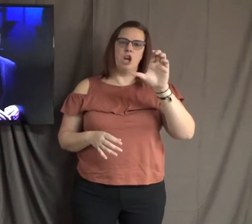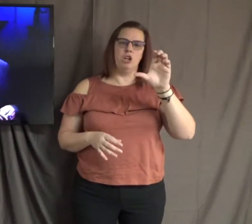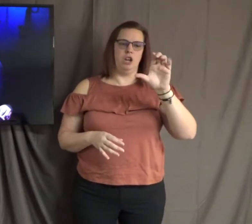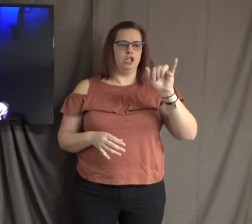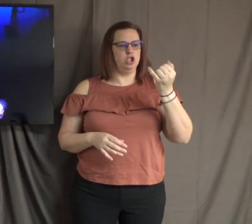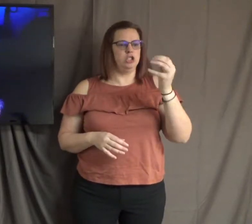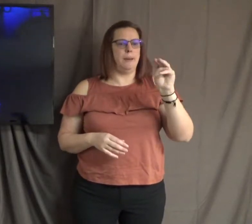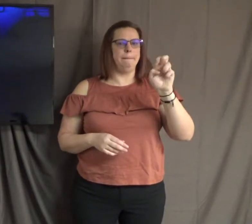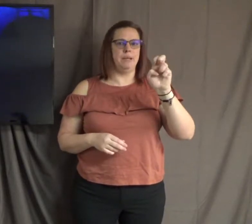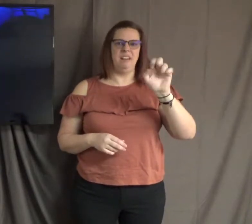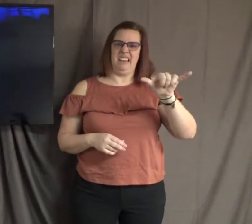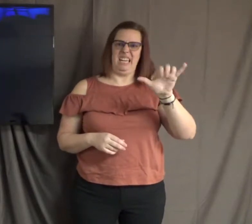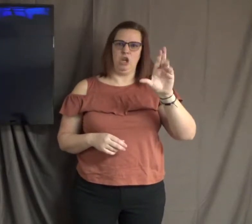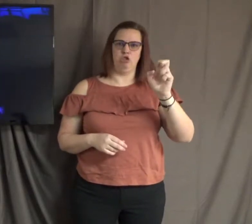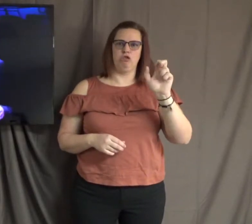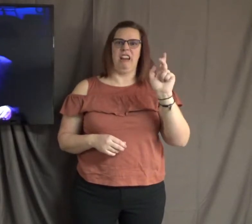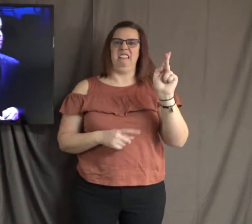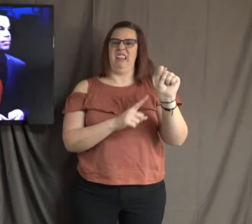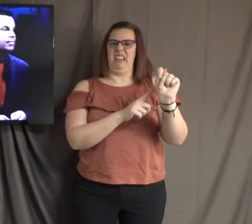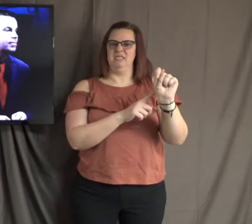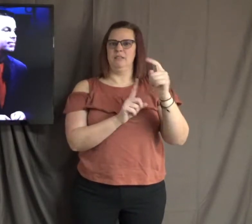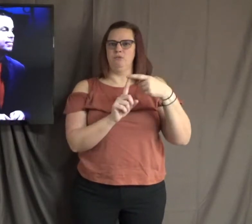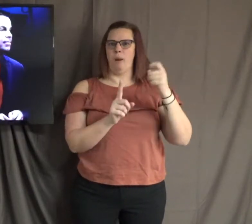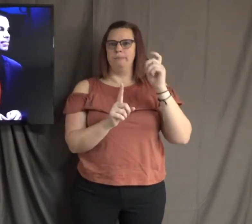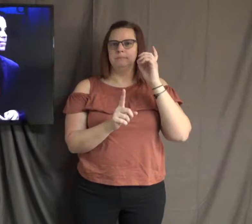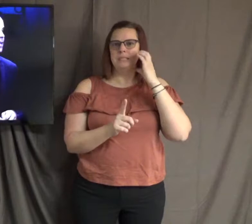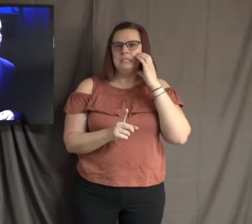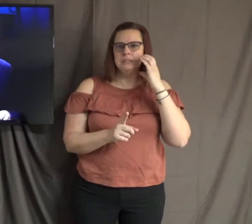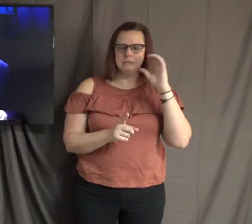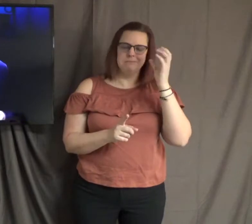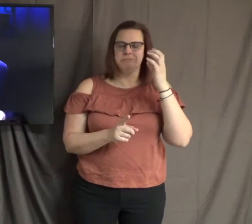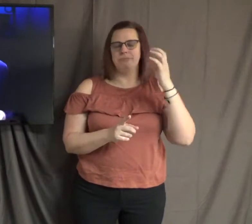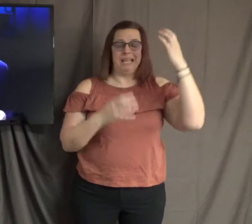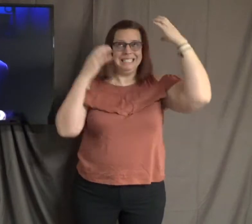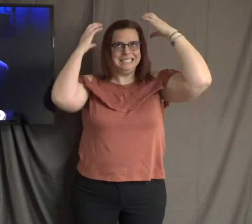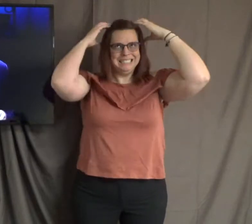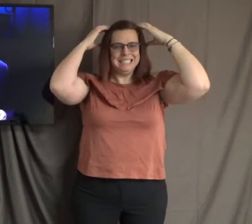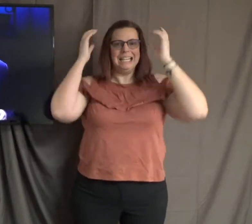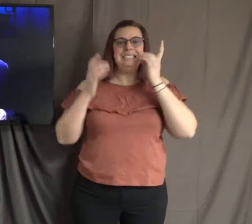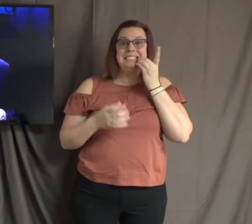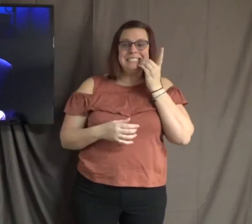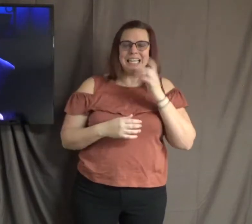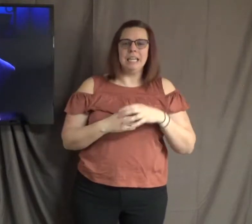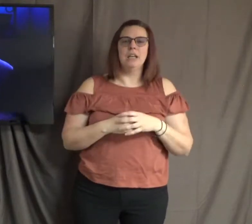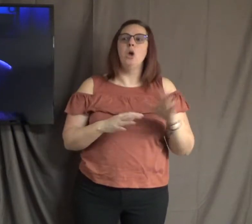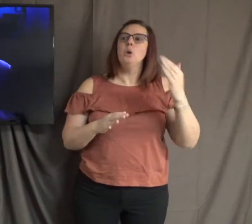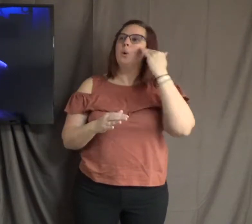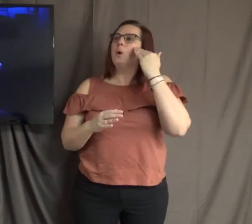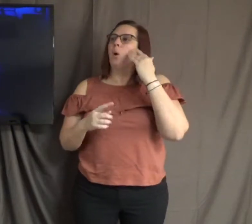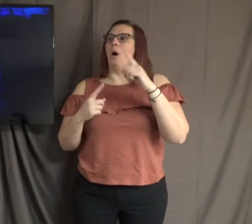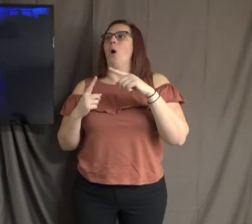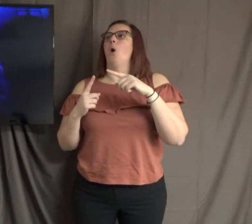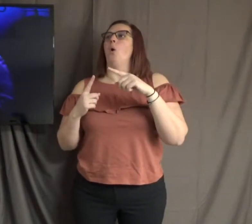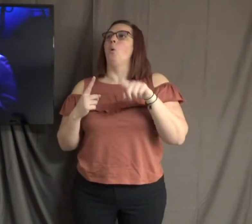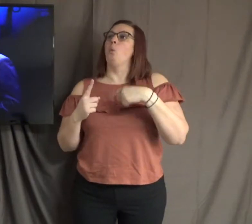no request is too extreme. I'll stop there.